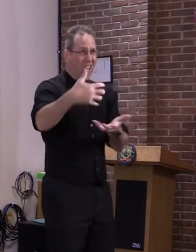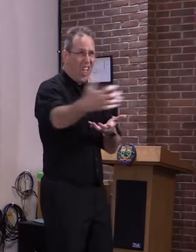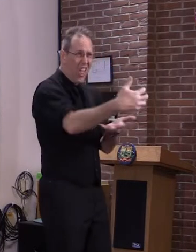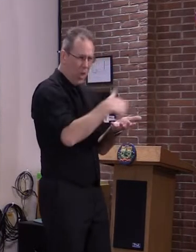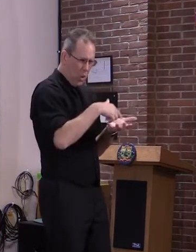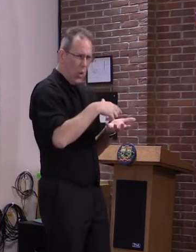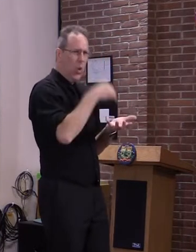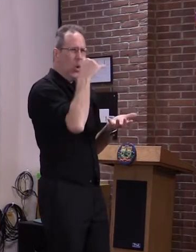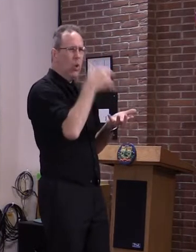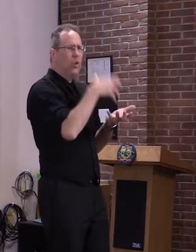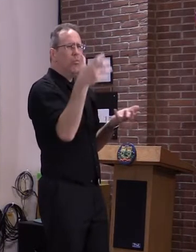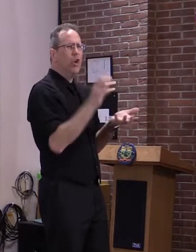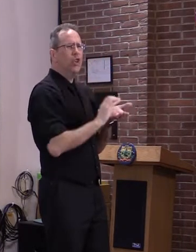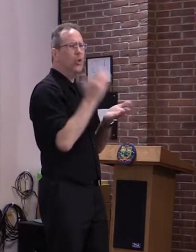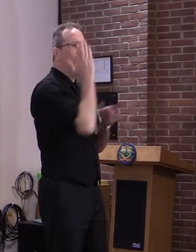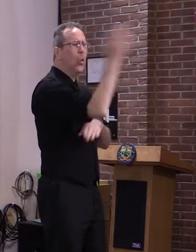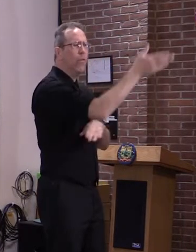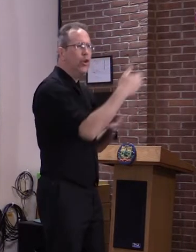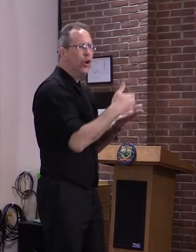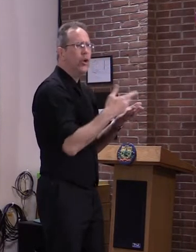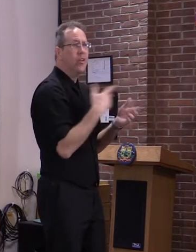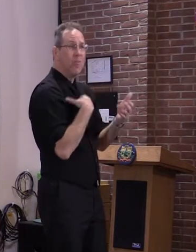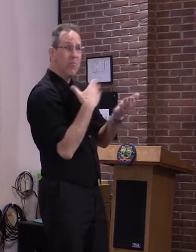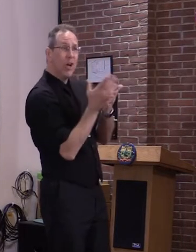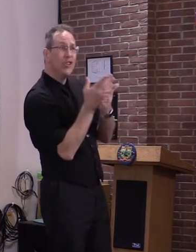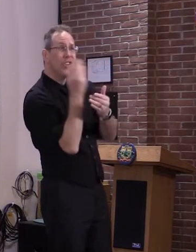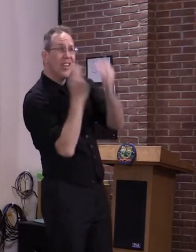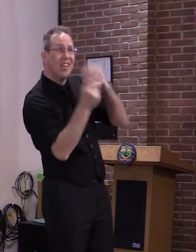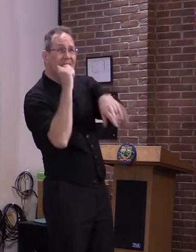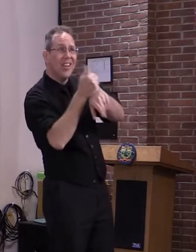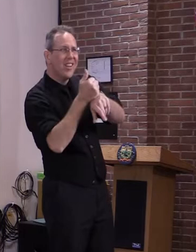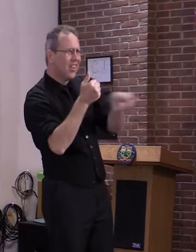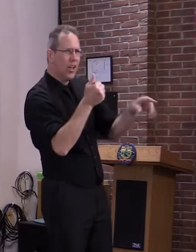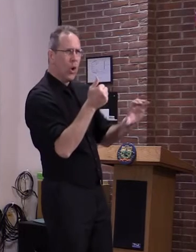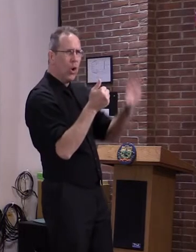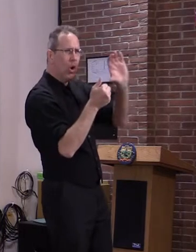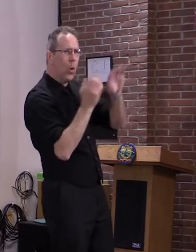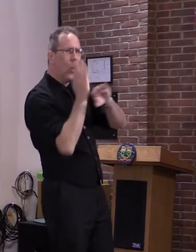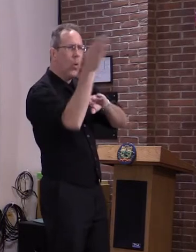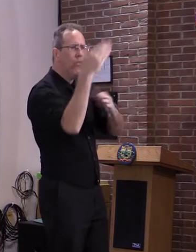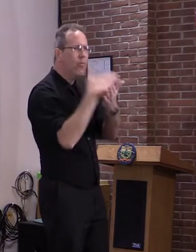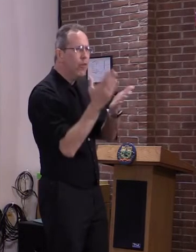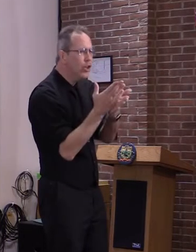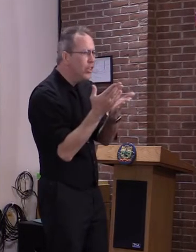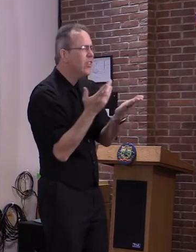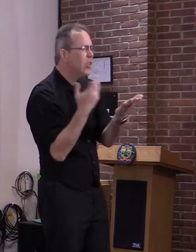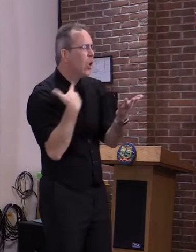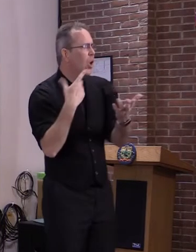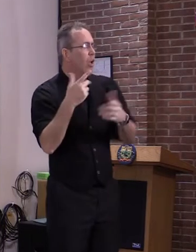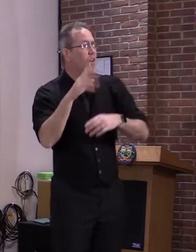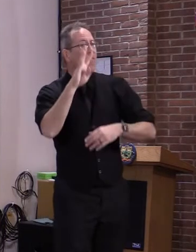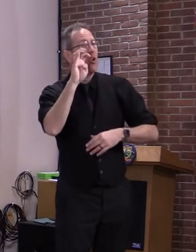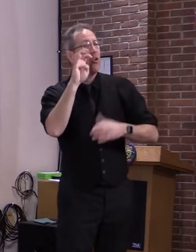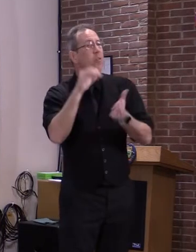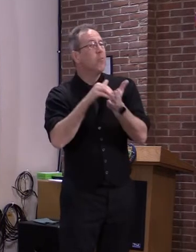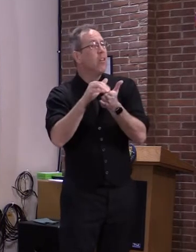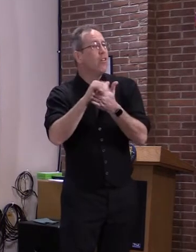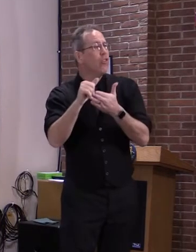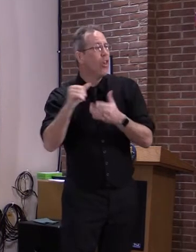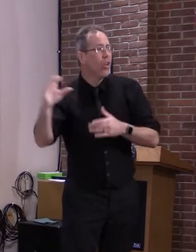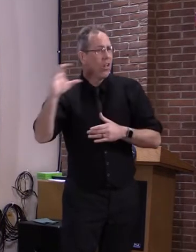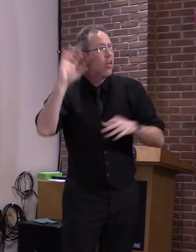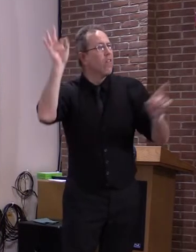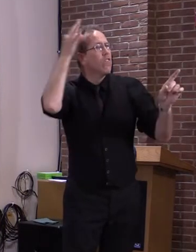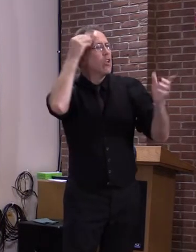I should note, this is still in addition to the roughly $400 million schools have received in direct federal funding